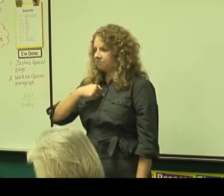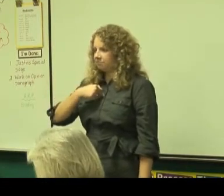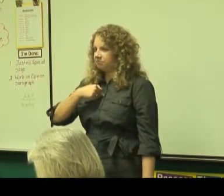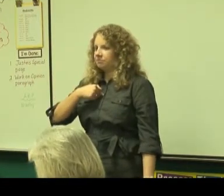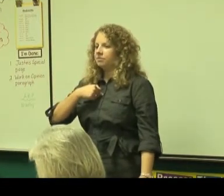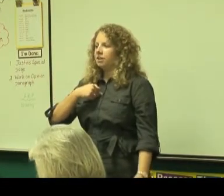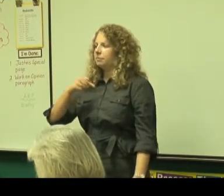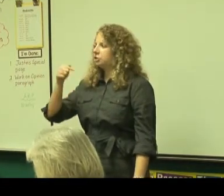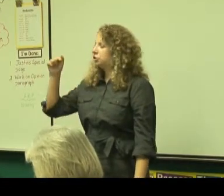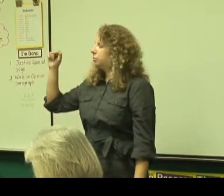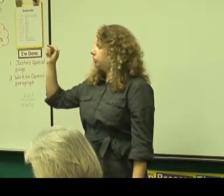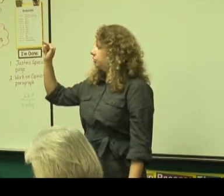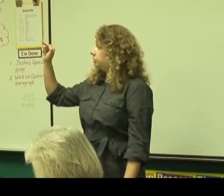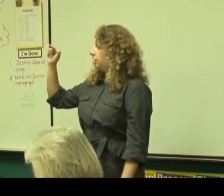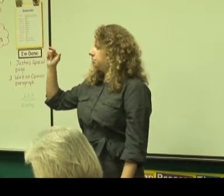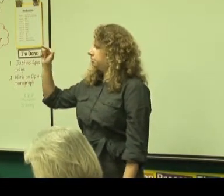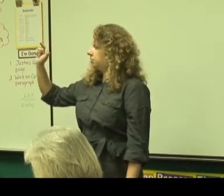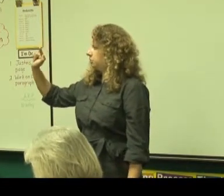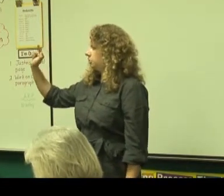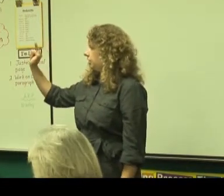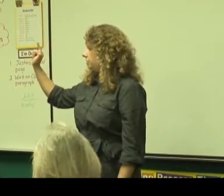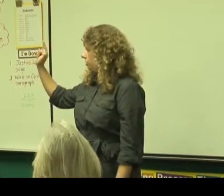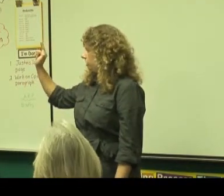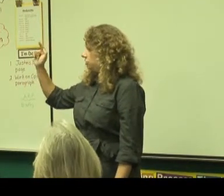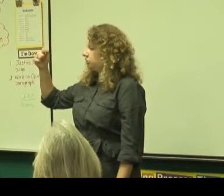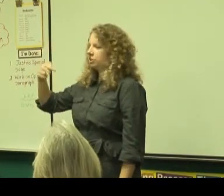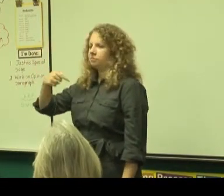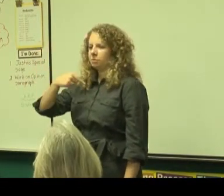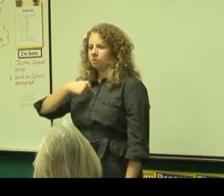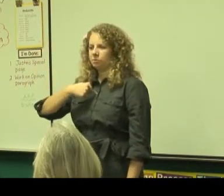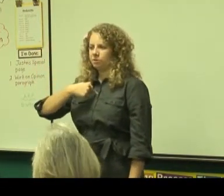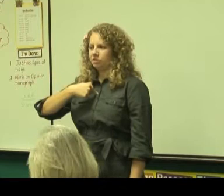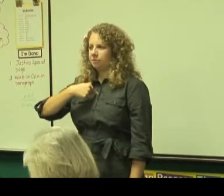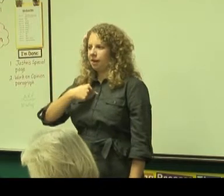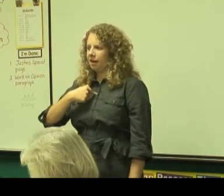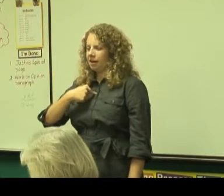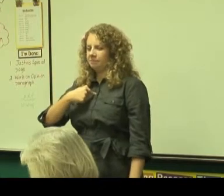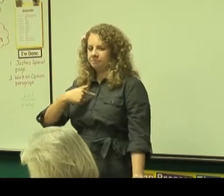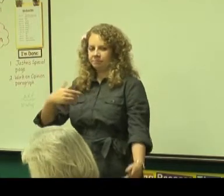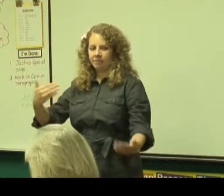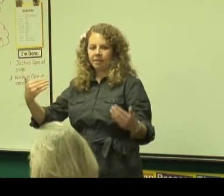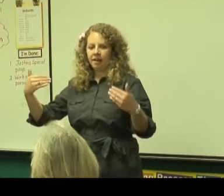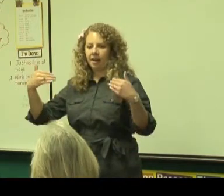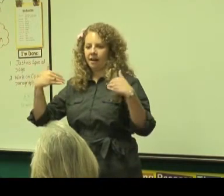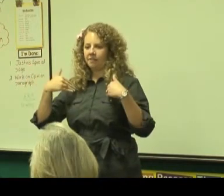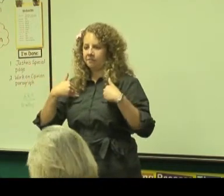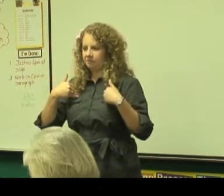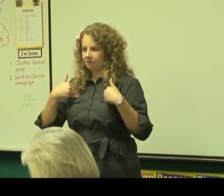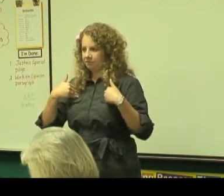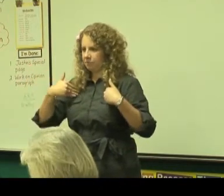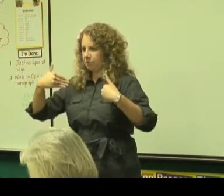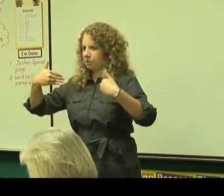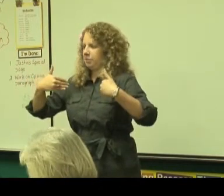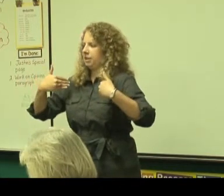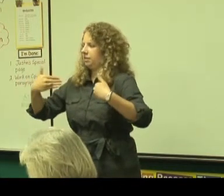and make sure you pull in your thumb, because you're like pointing to yourself, but you want to pull in your thumb. I have, remember to make it